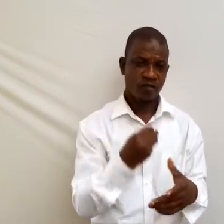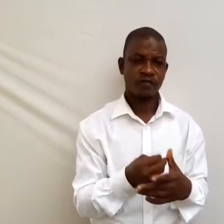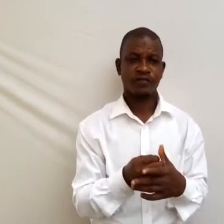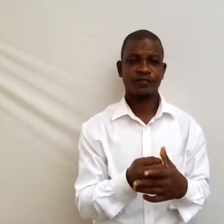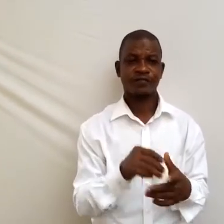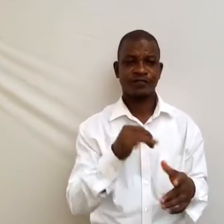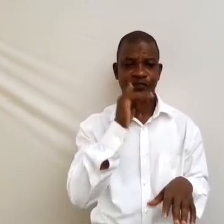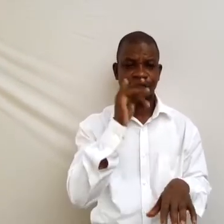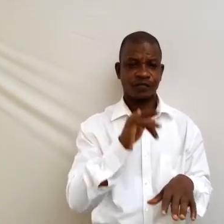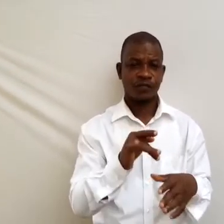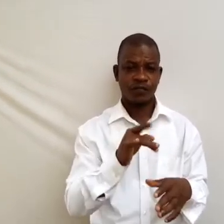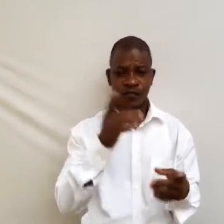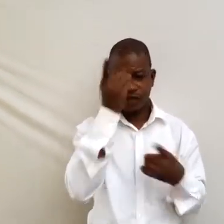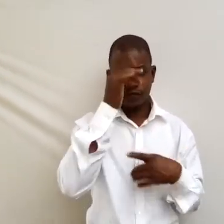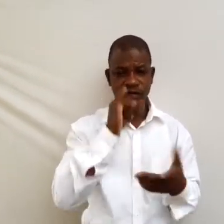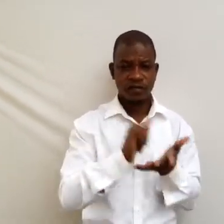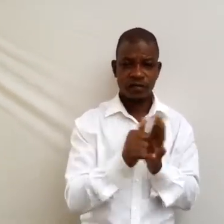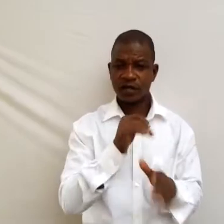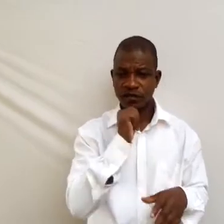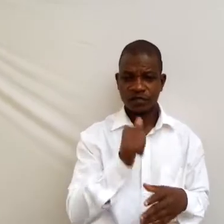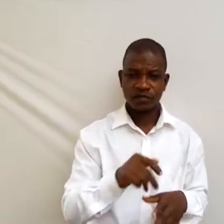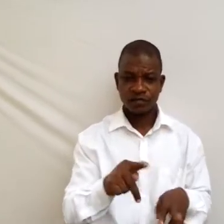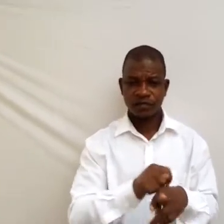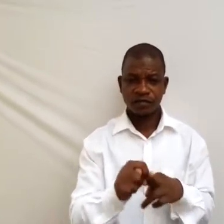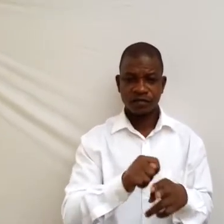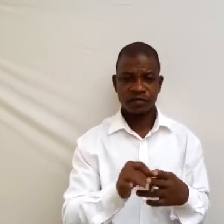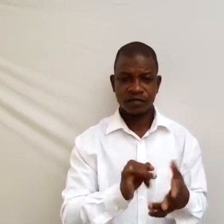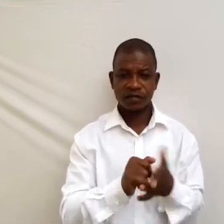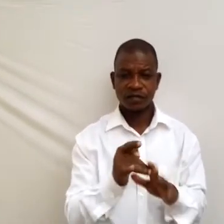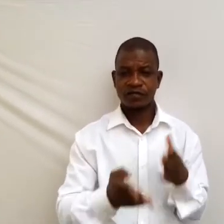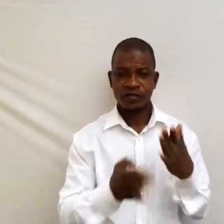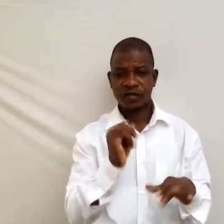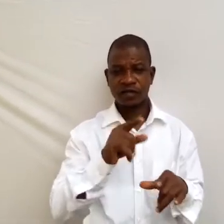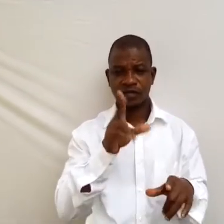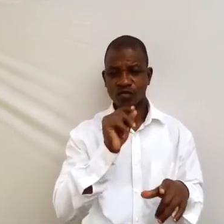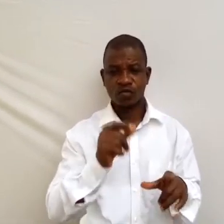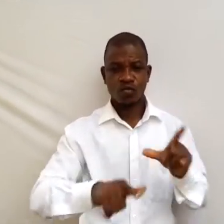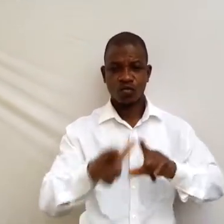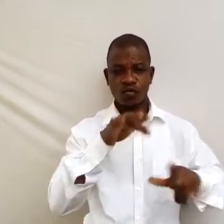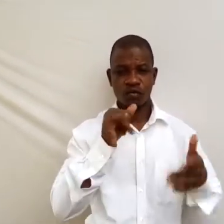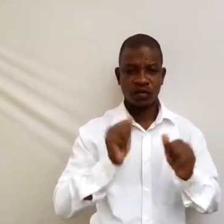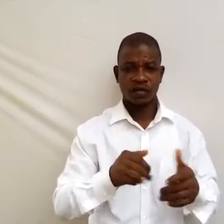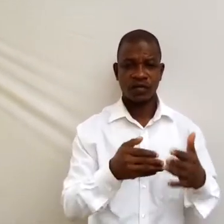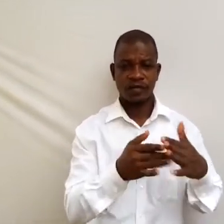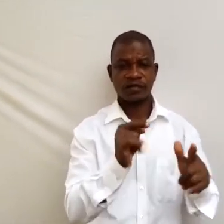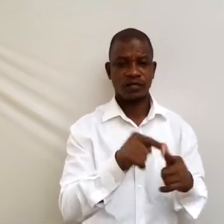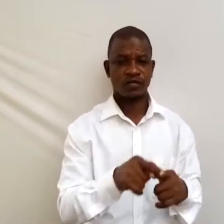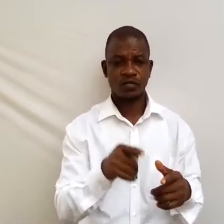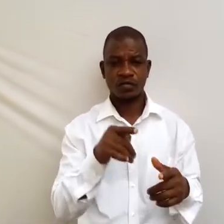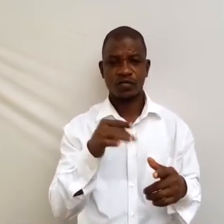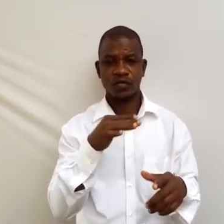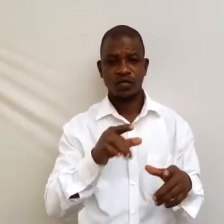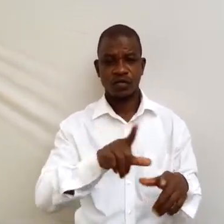Infections that are not treated, even if there are no symptoms, can lead to lower abdominal